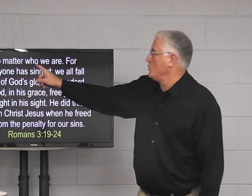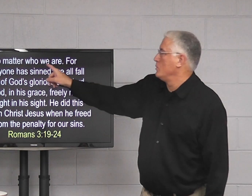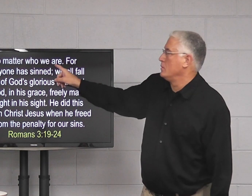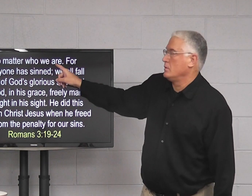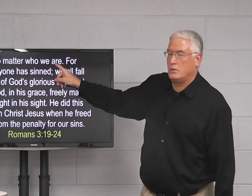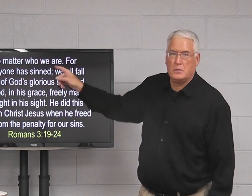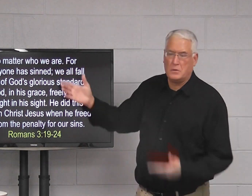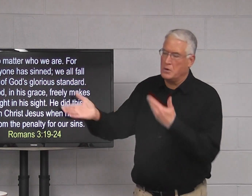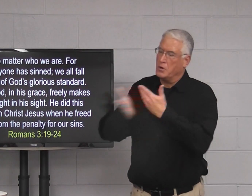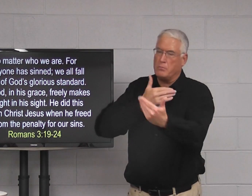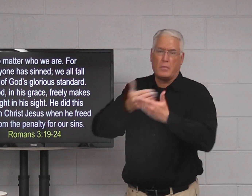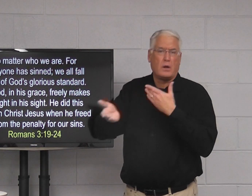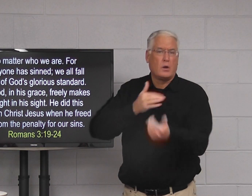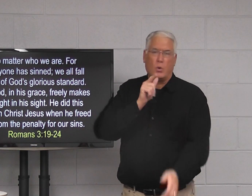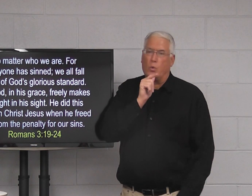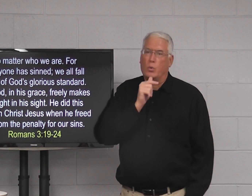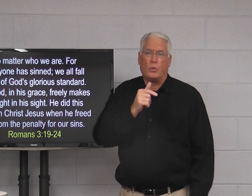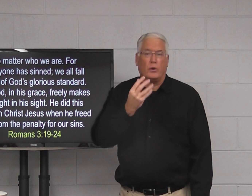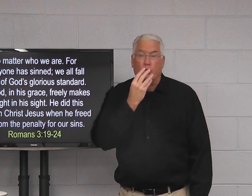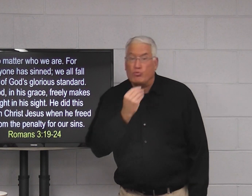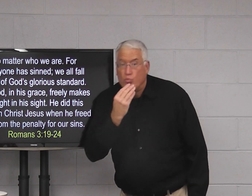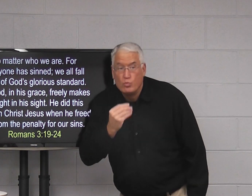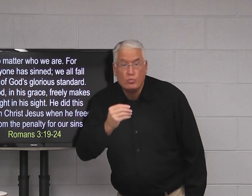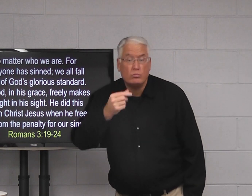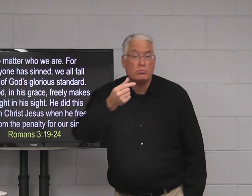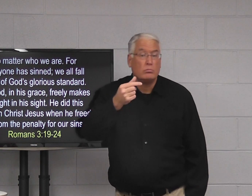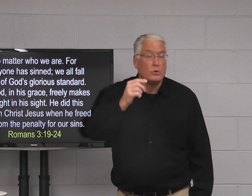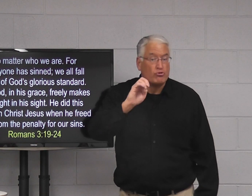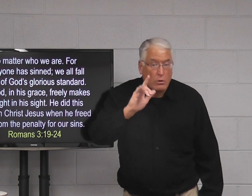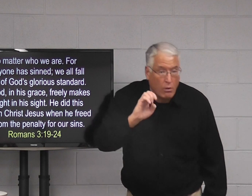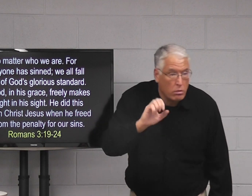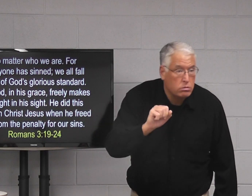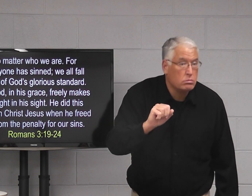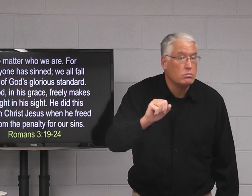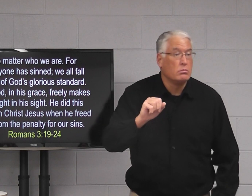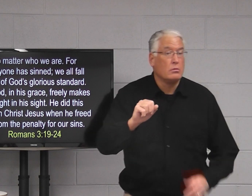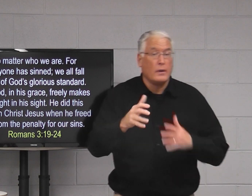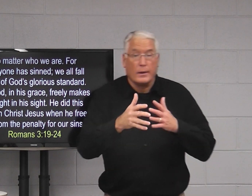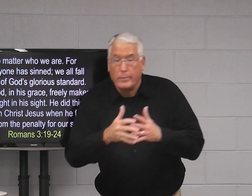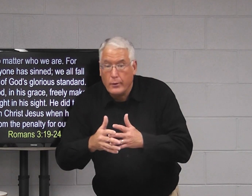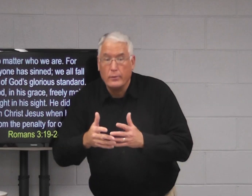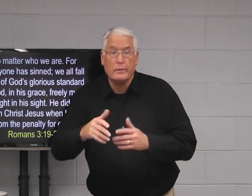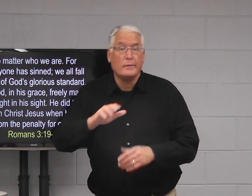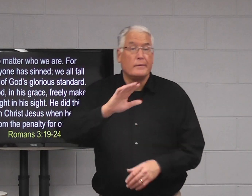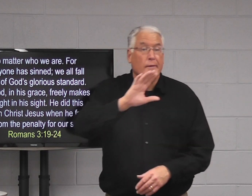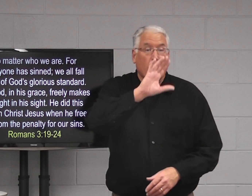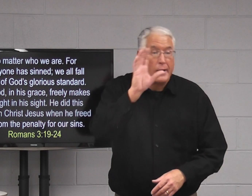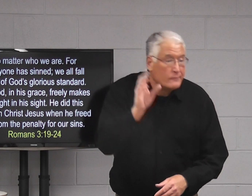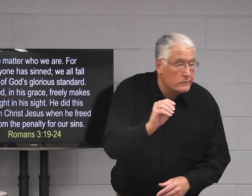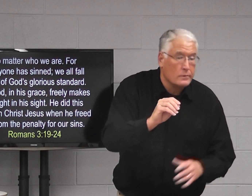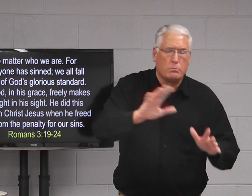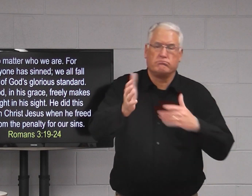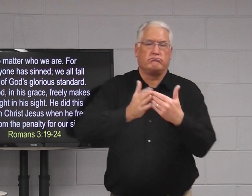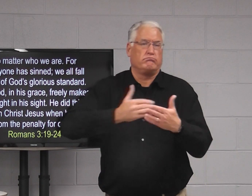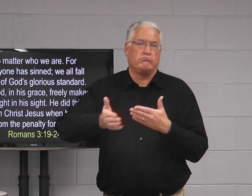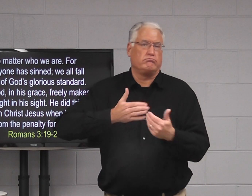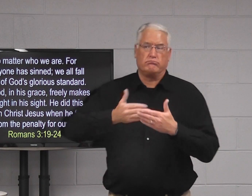So no matter who we are Jews Gentiles American African